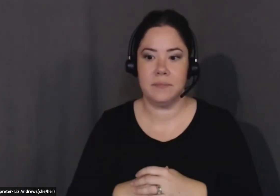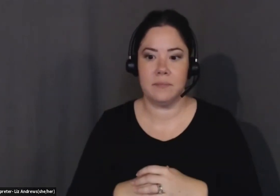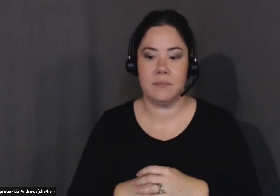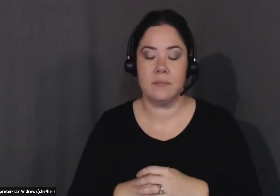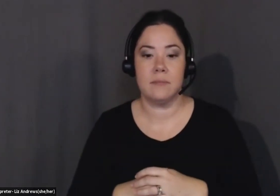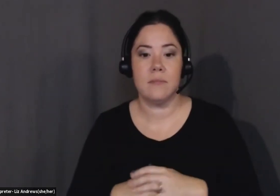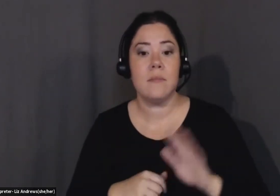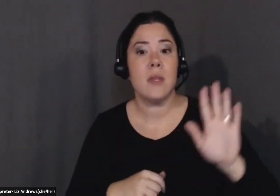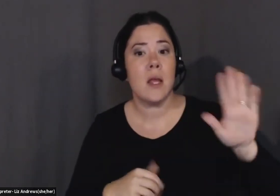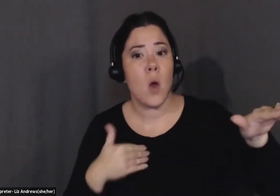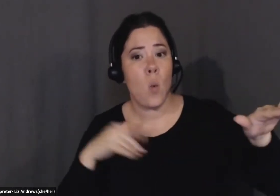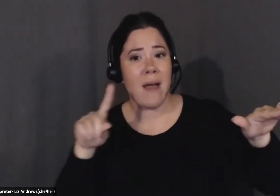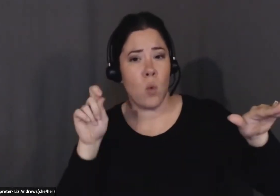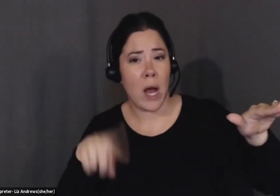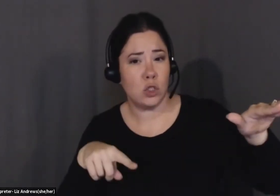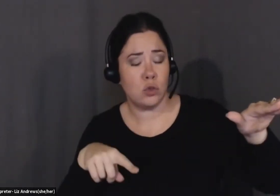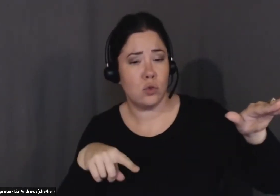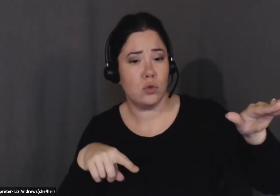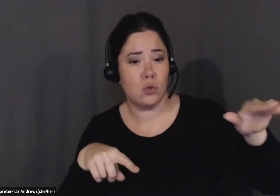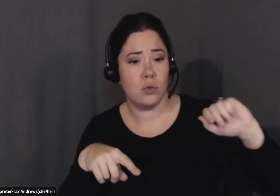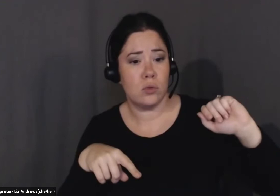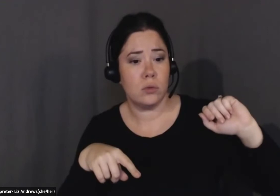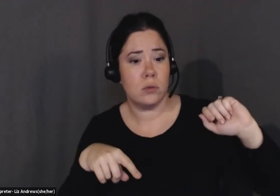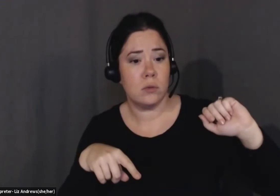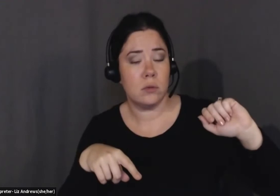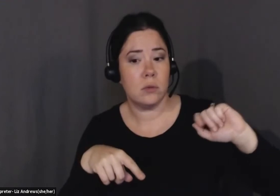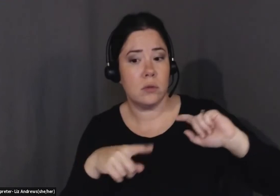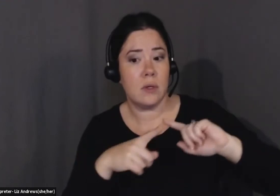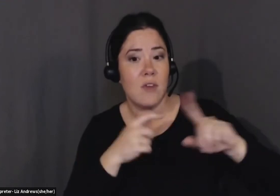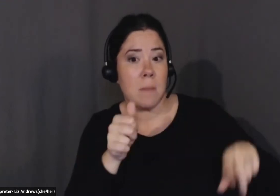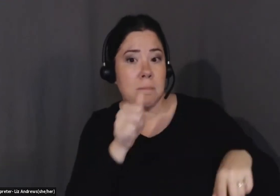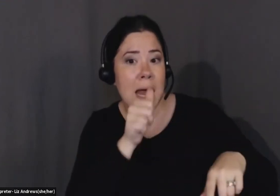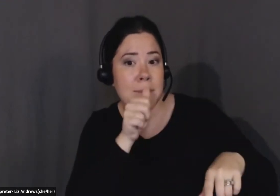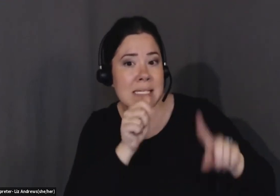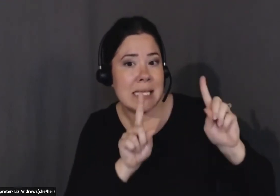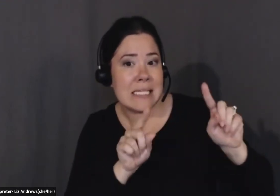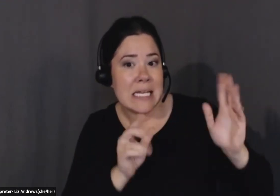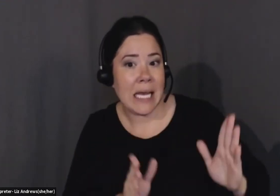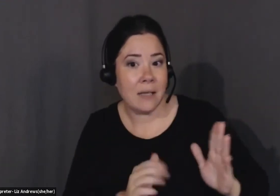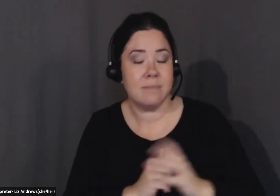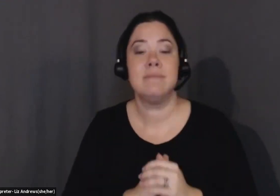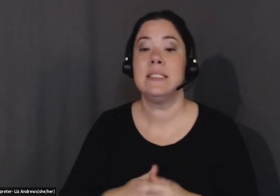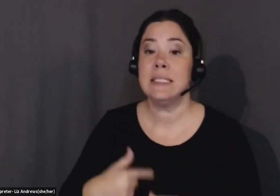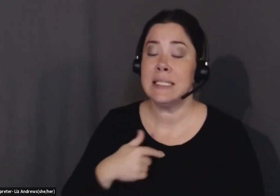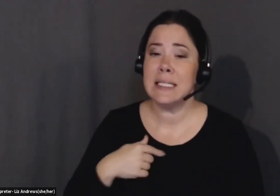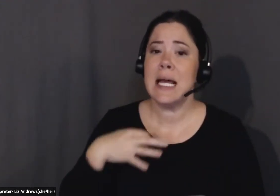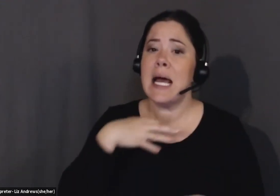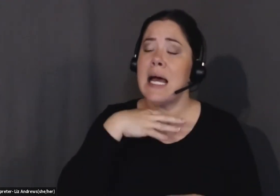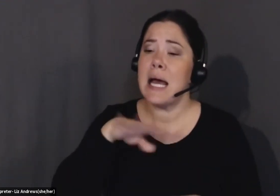question Sure. from an anonymous attendee. Hi, I was wondering how